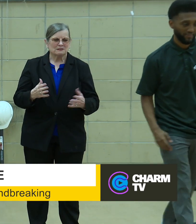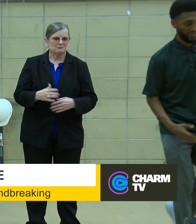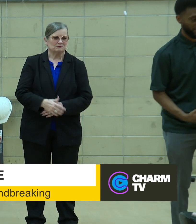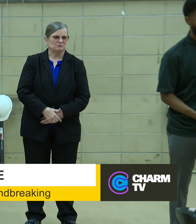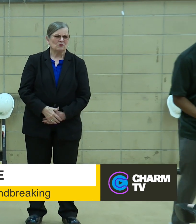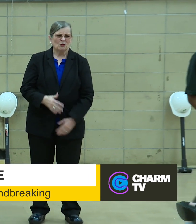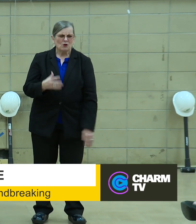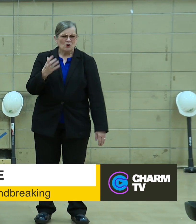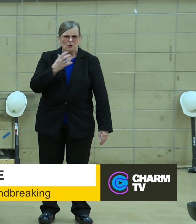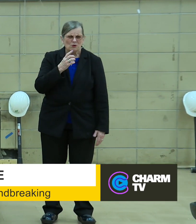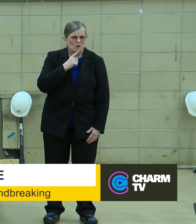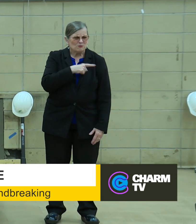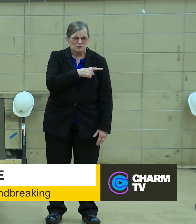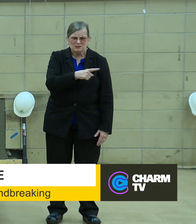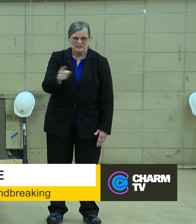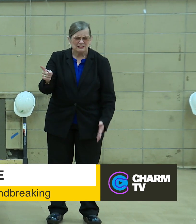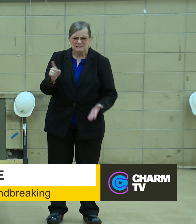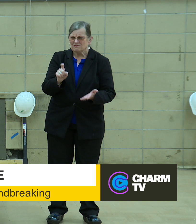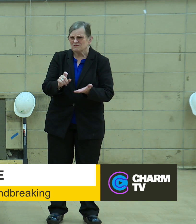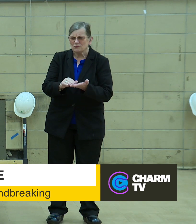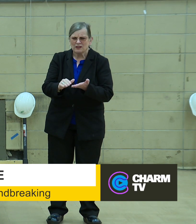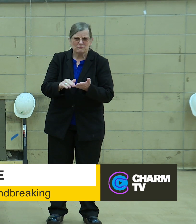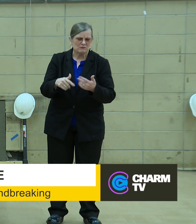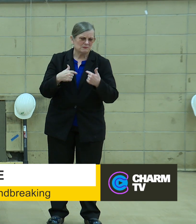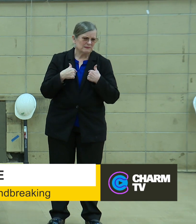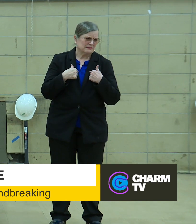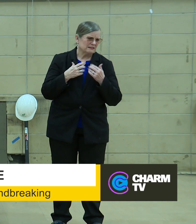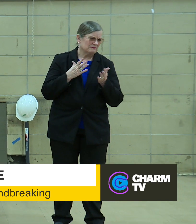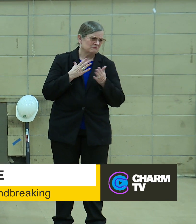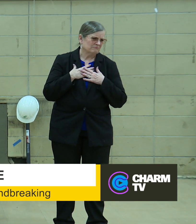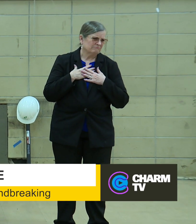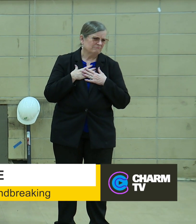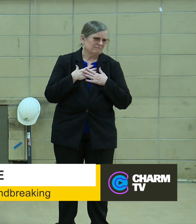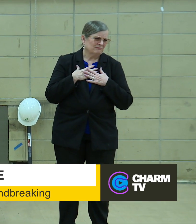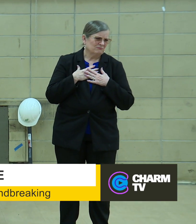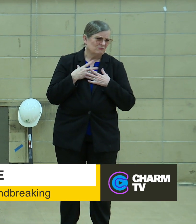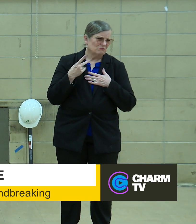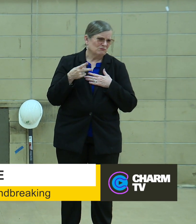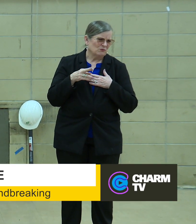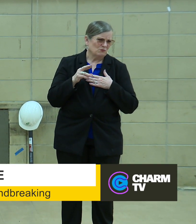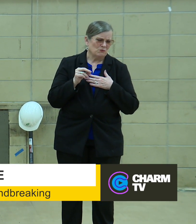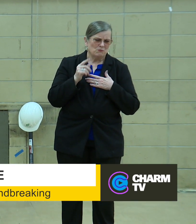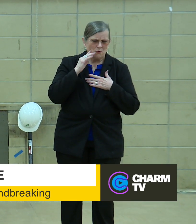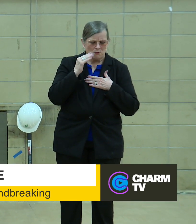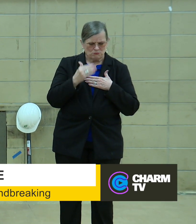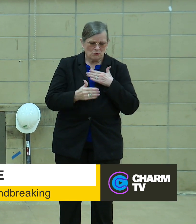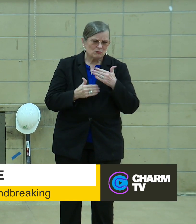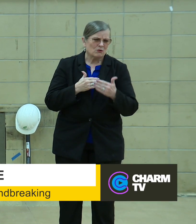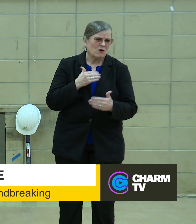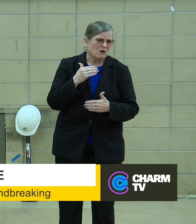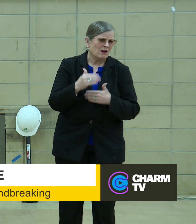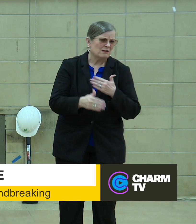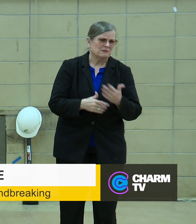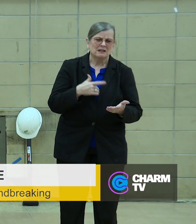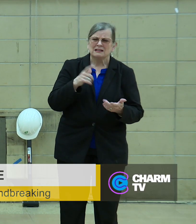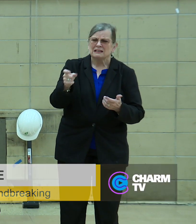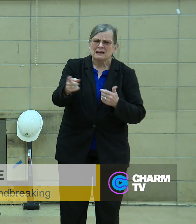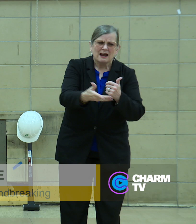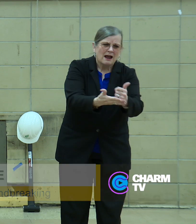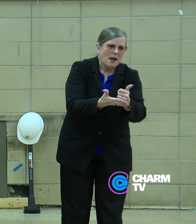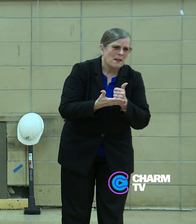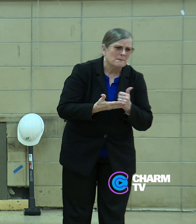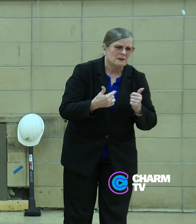Y'all gonna have to forgive me. I know protocol, I really do. But can you all help me for